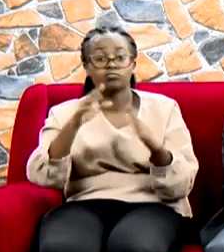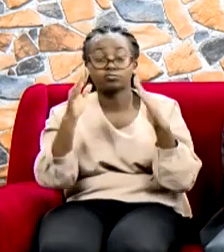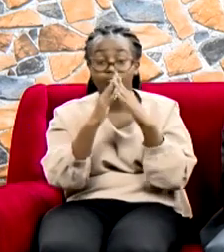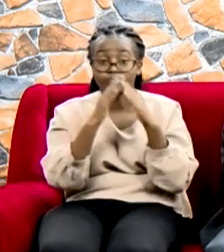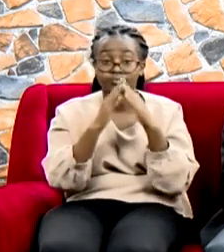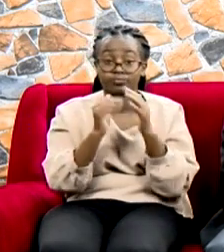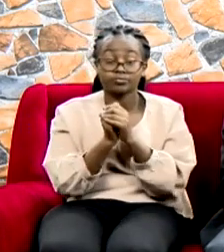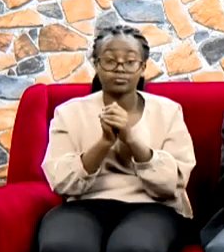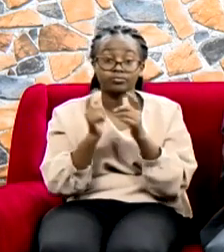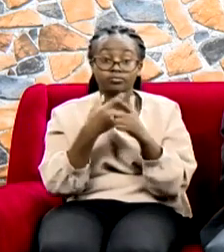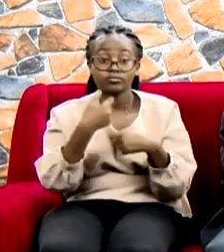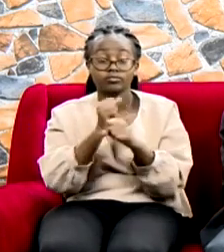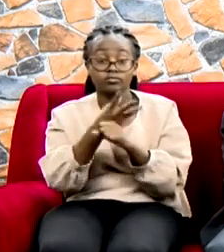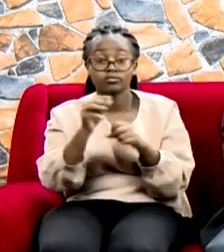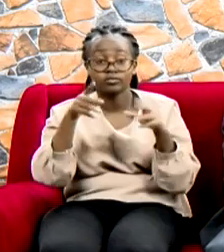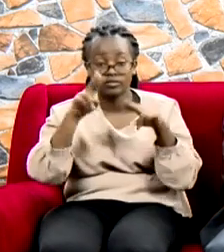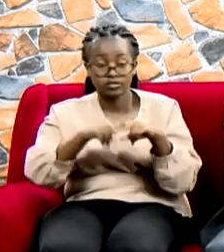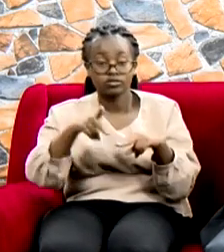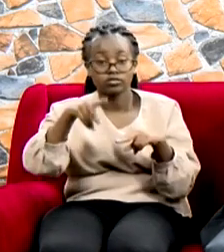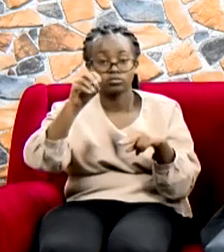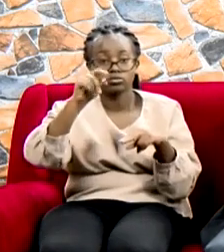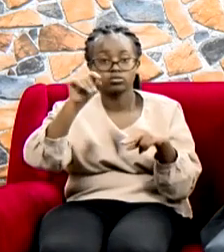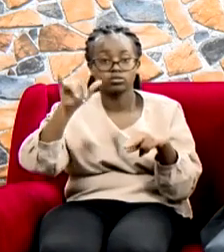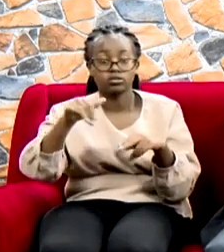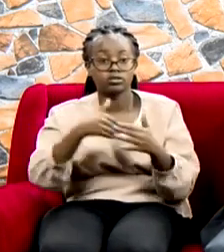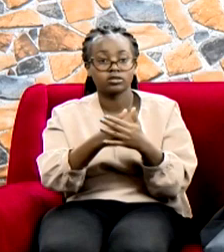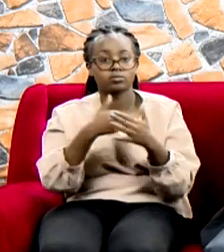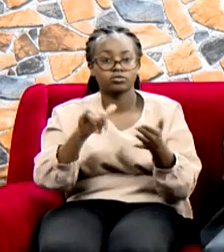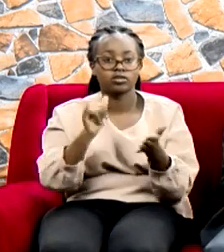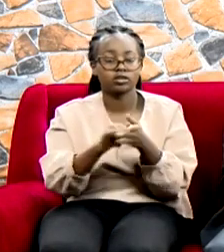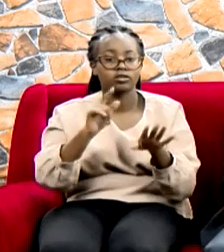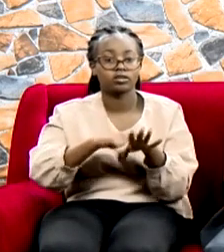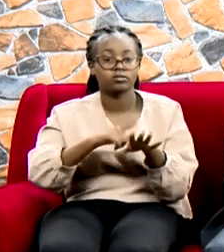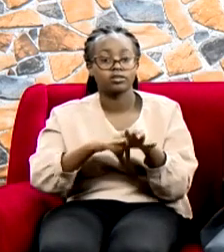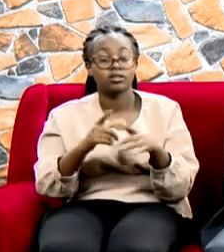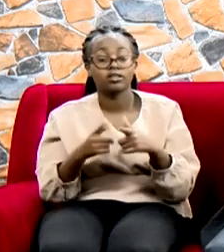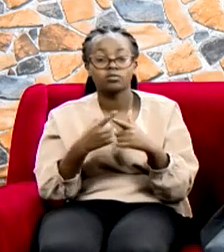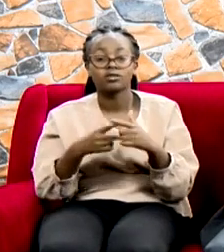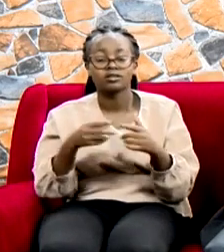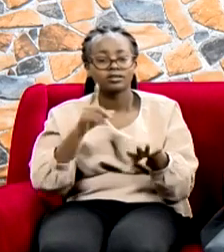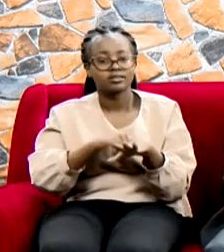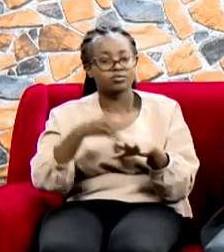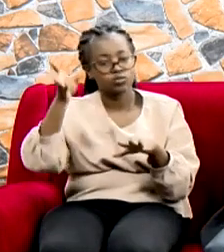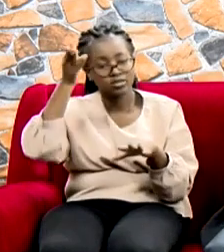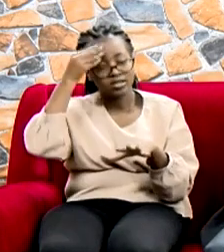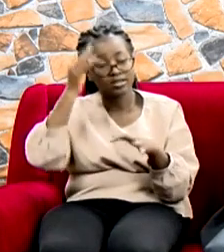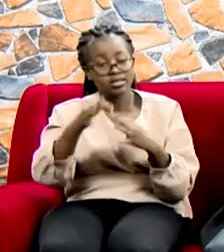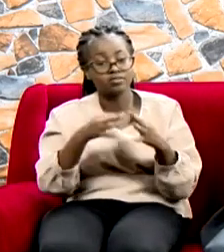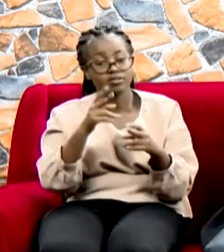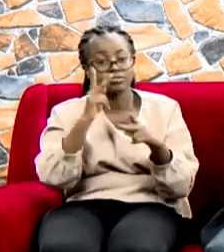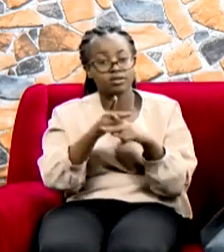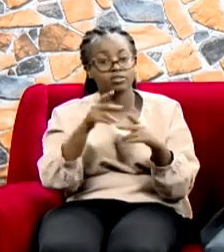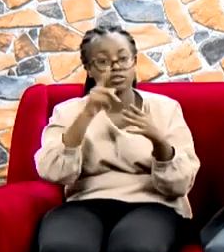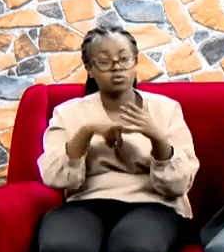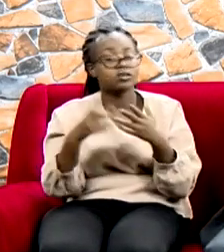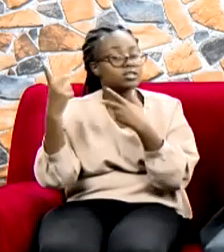call, and then make them sit on the potty just shortly before that time. Okay. So then with time they learn that if I'm put here, this